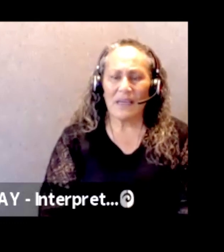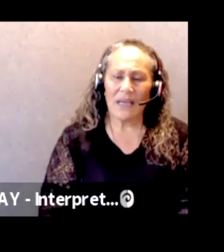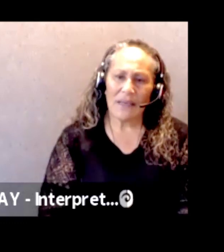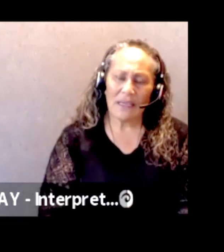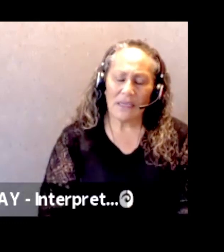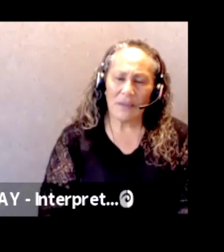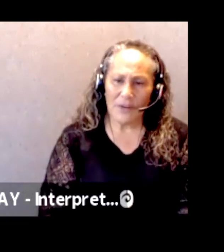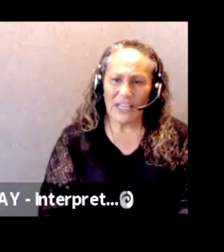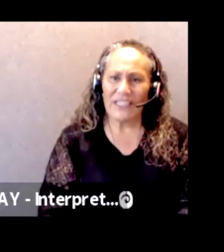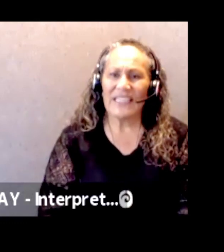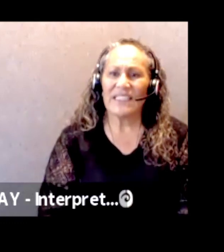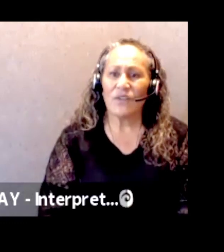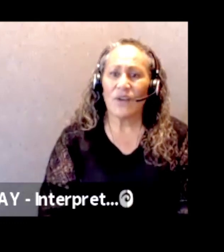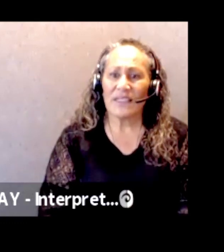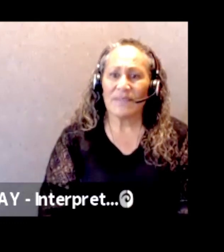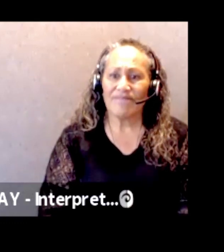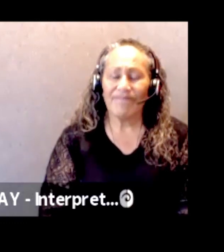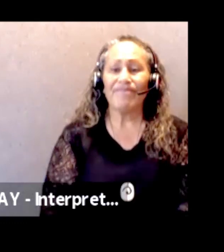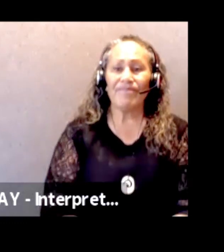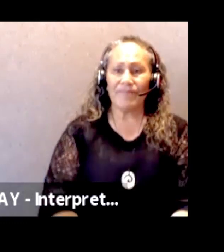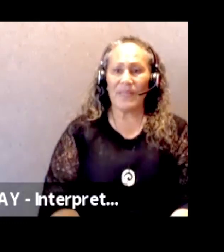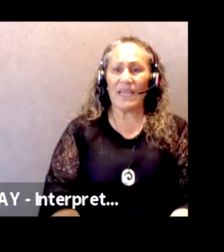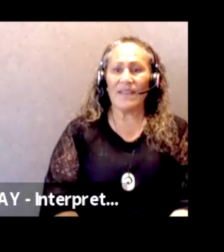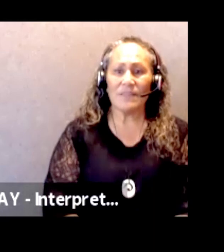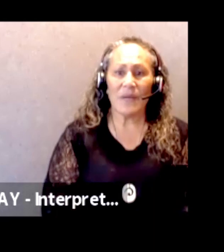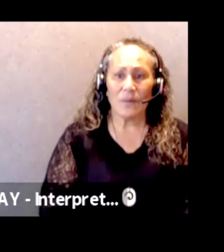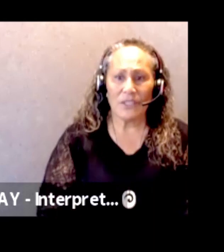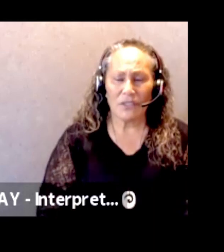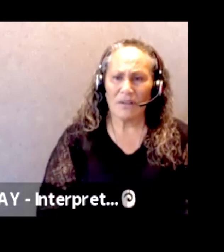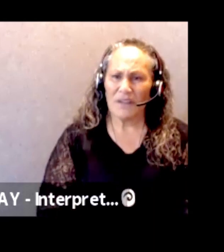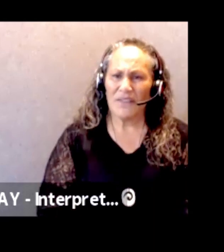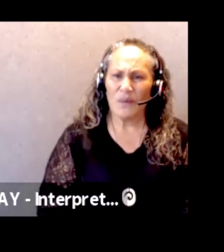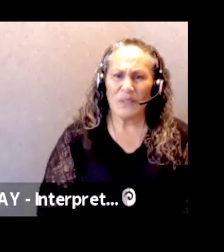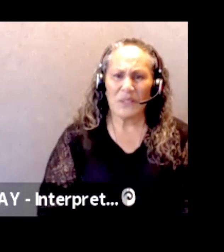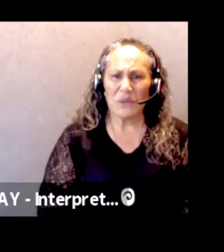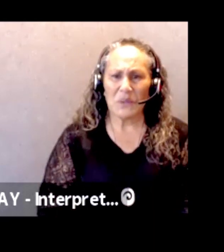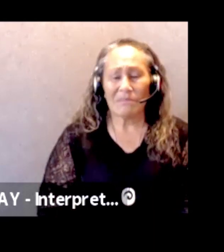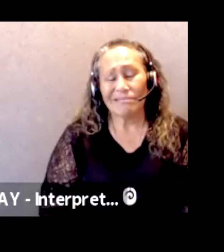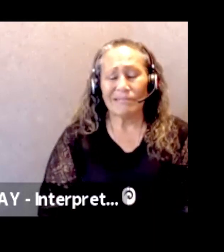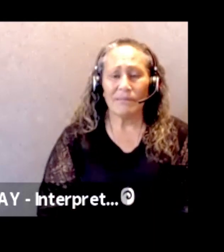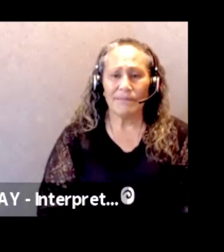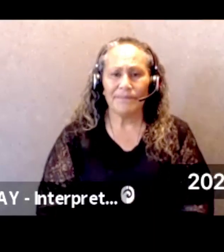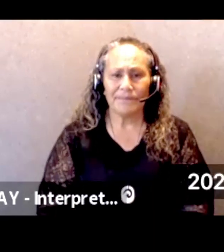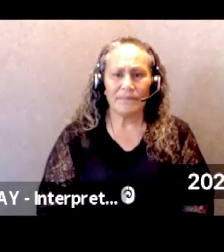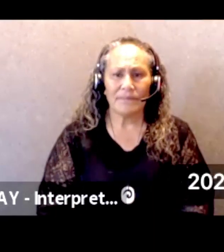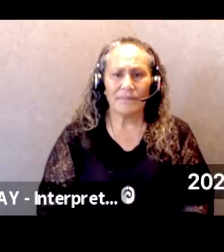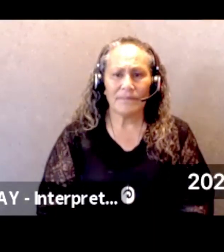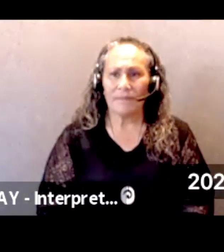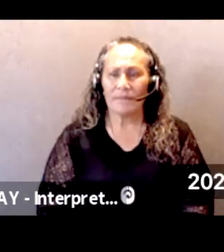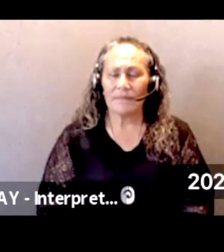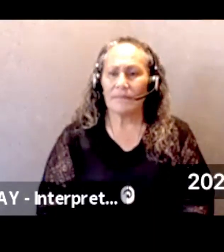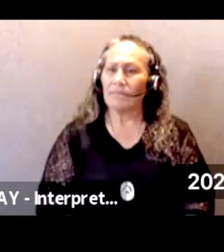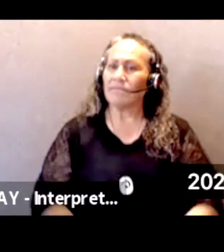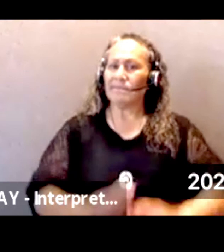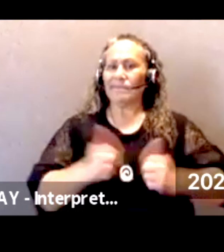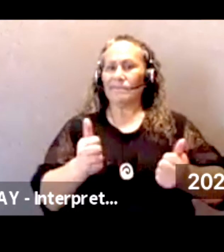make communication easier for us. Yeah, that's my question. I don't know if there was a question or not. Kia